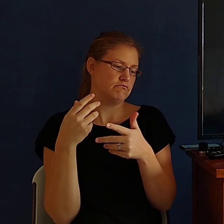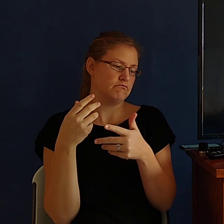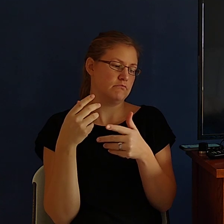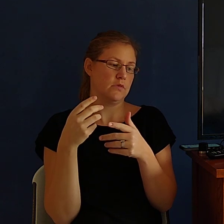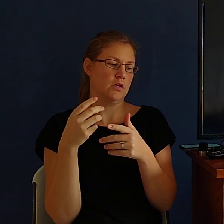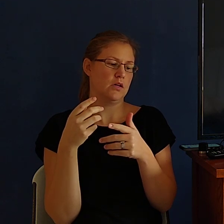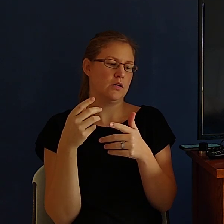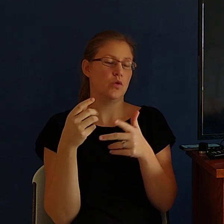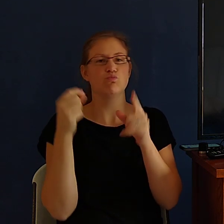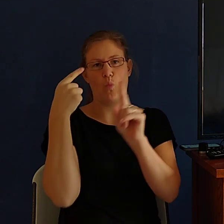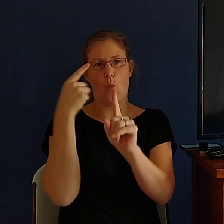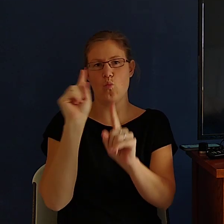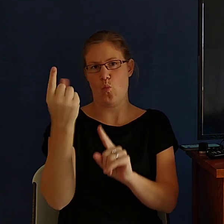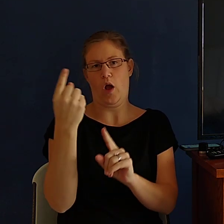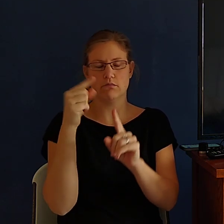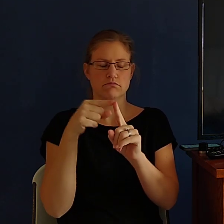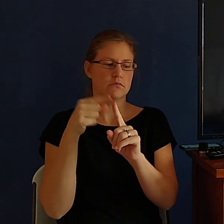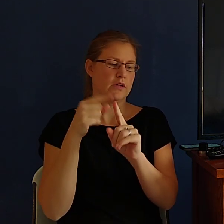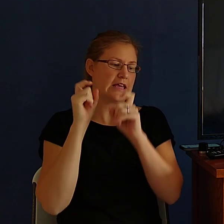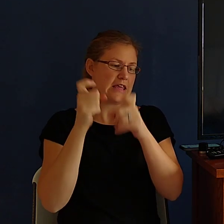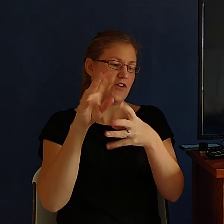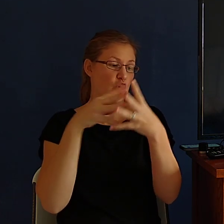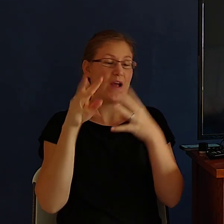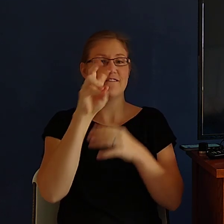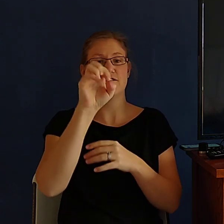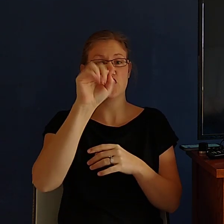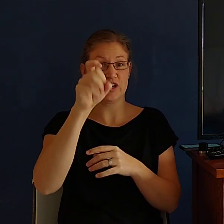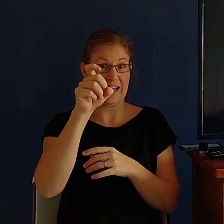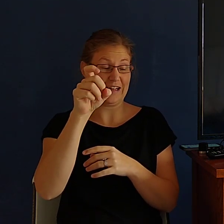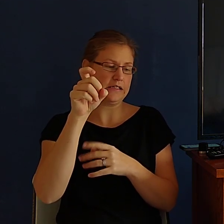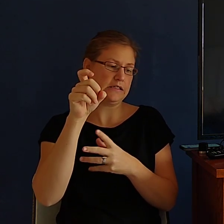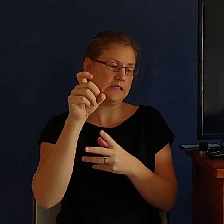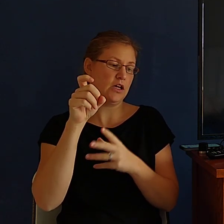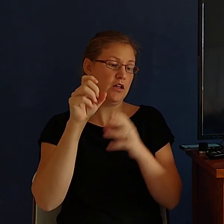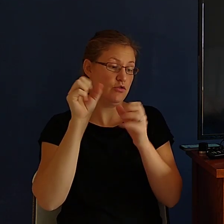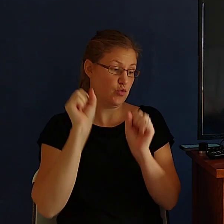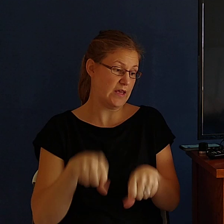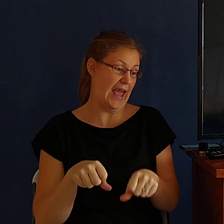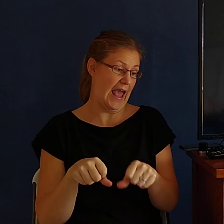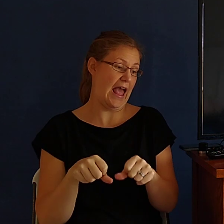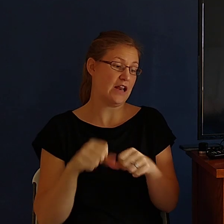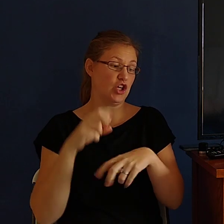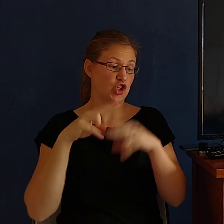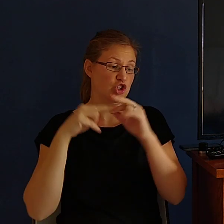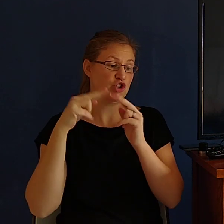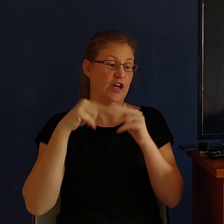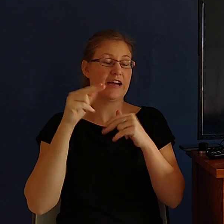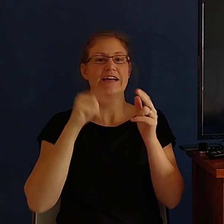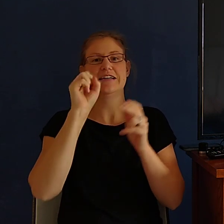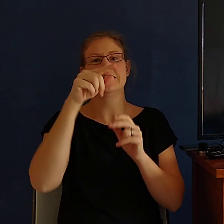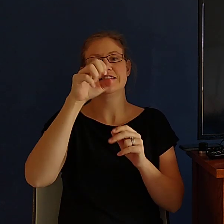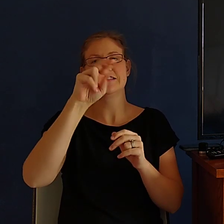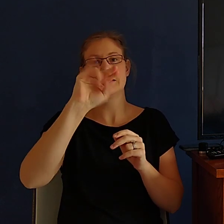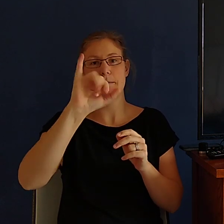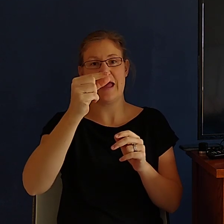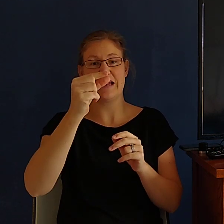one objective, which is given a graph and a vertex or vertices, you will be able to construct a spanning tree of the graph rooted